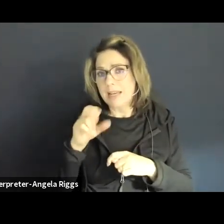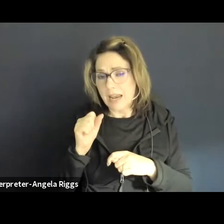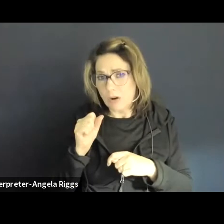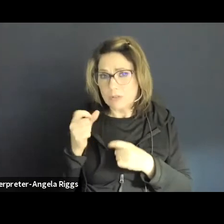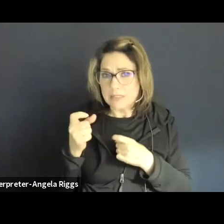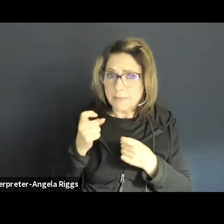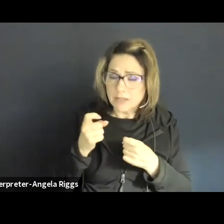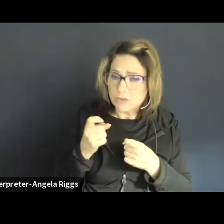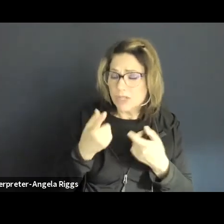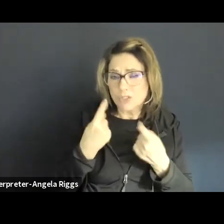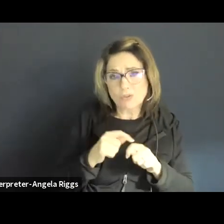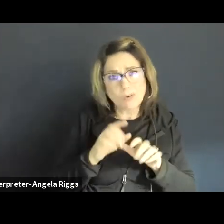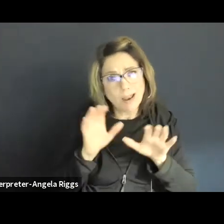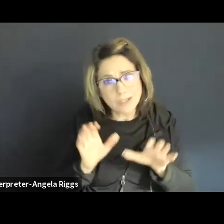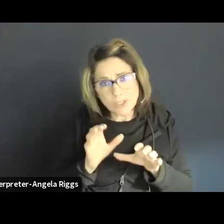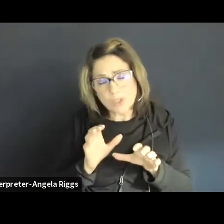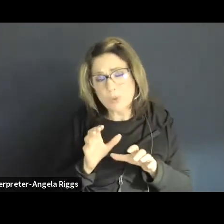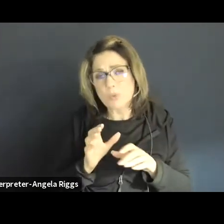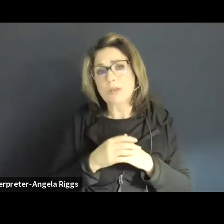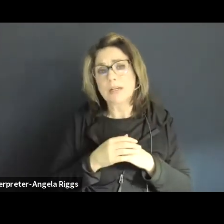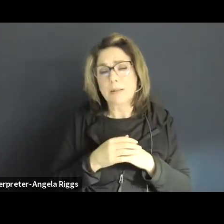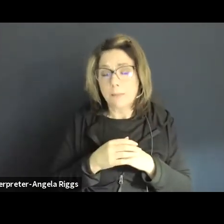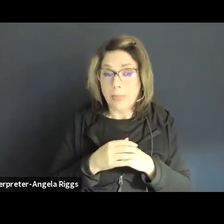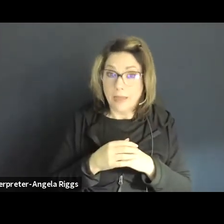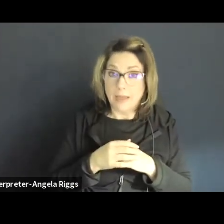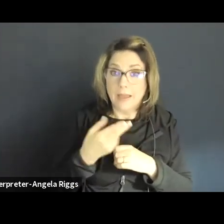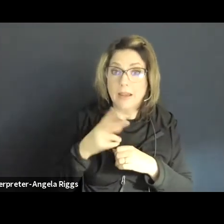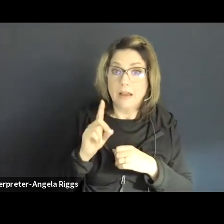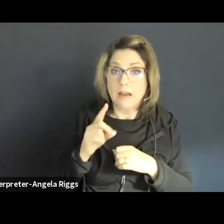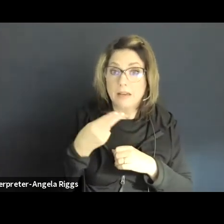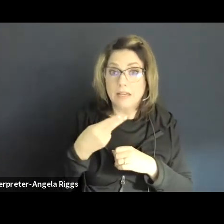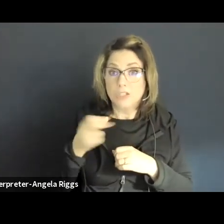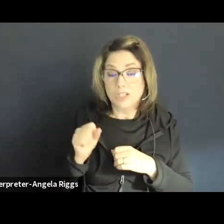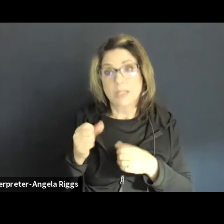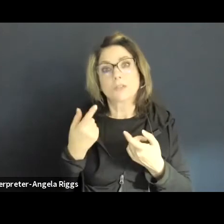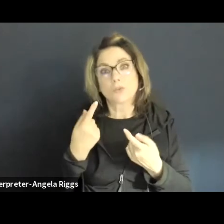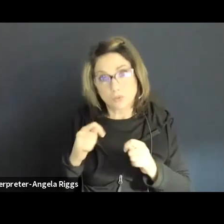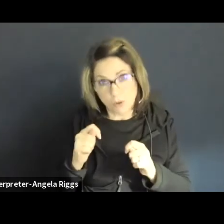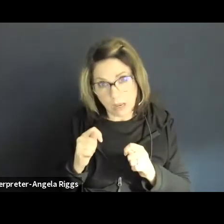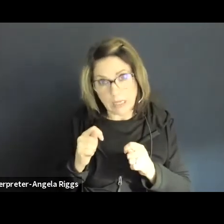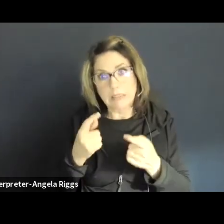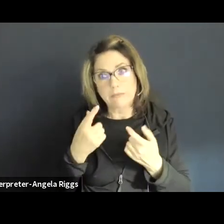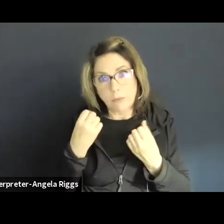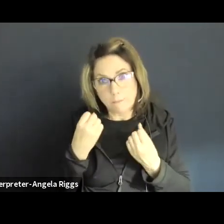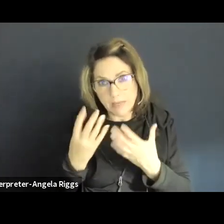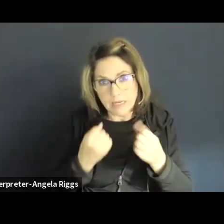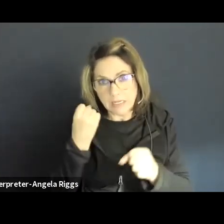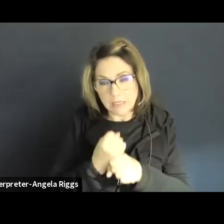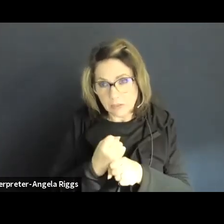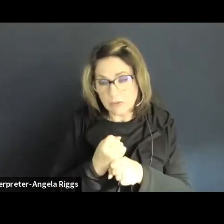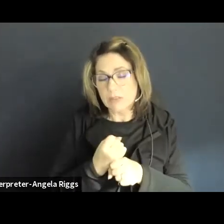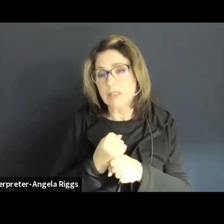do, and that frankly HUD and HHS have been trying to do for years, is